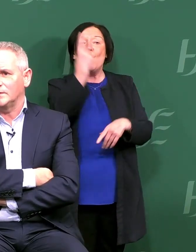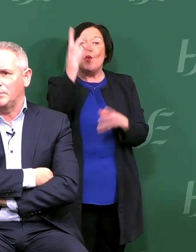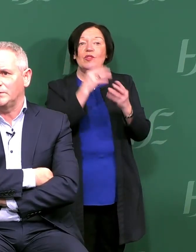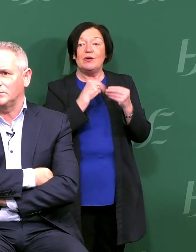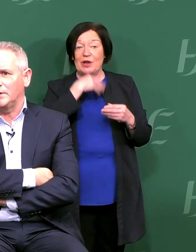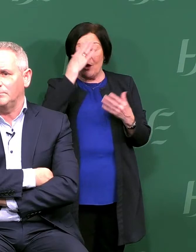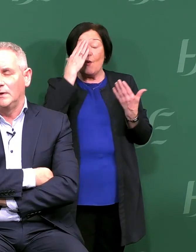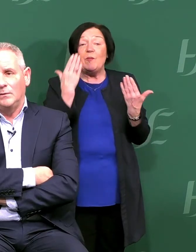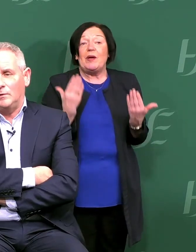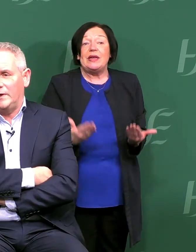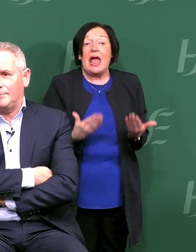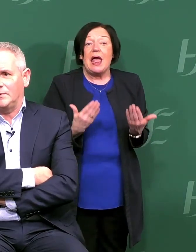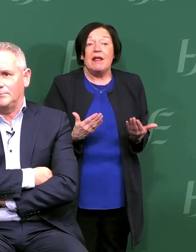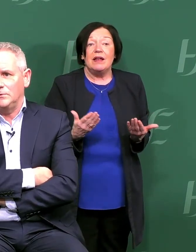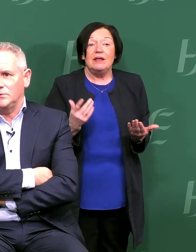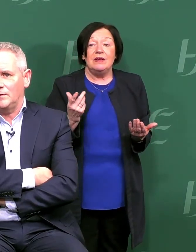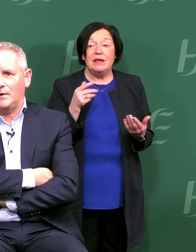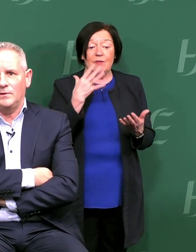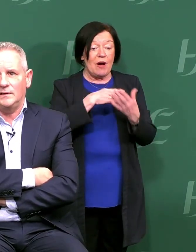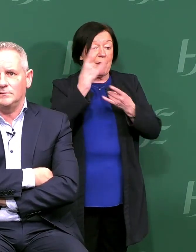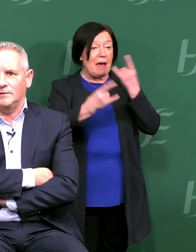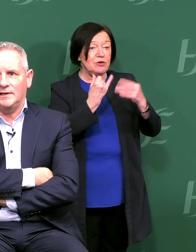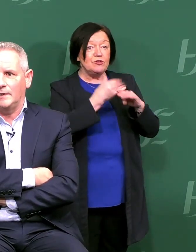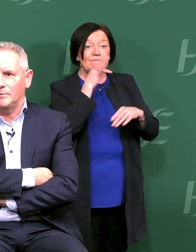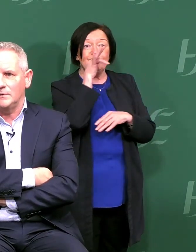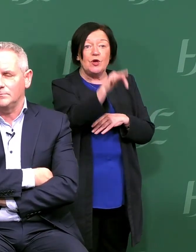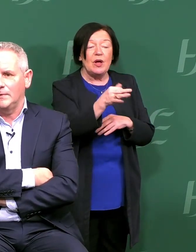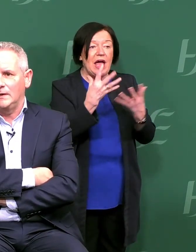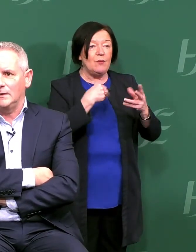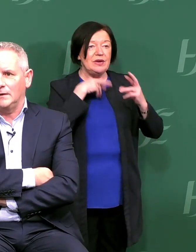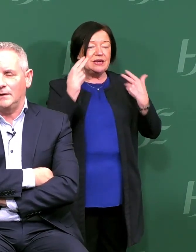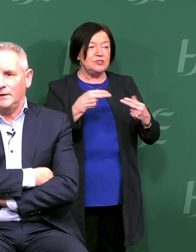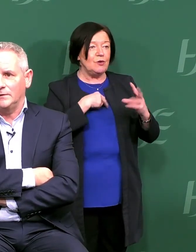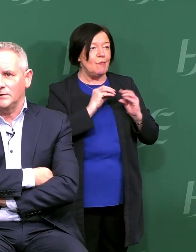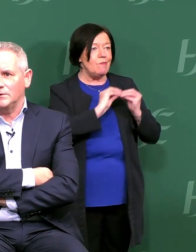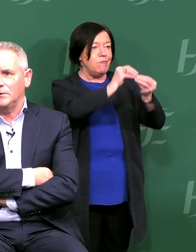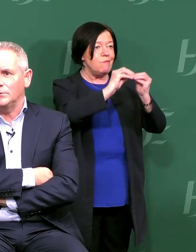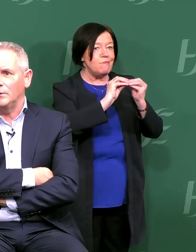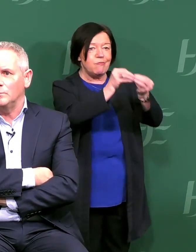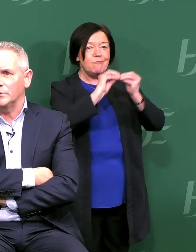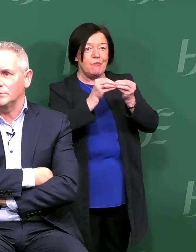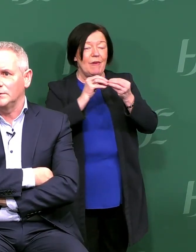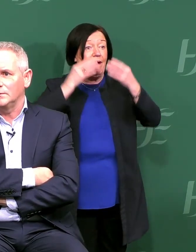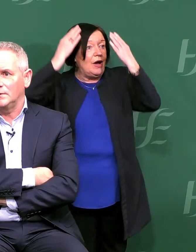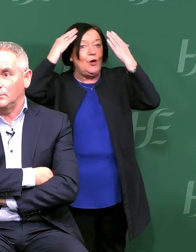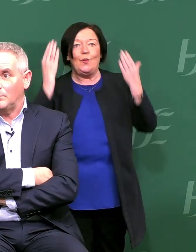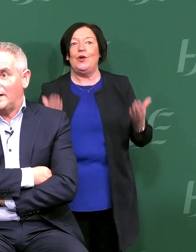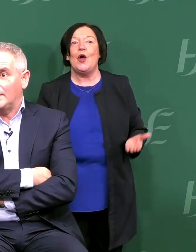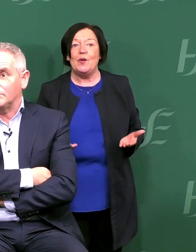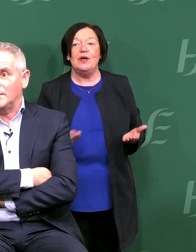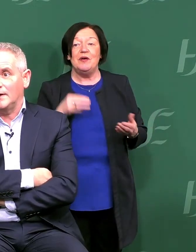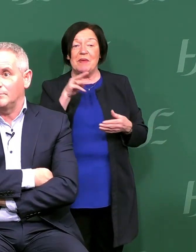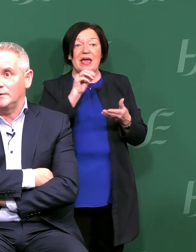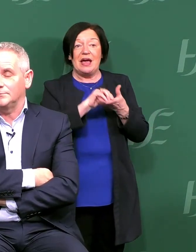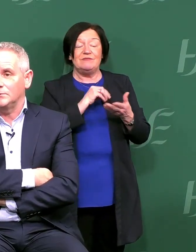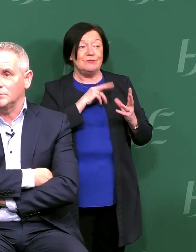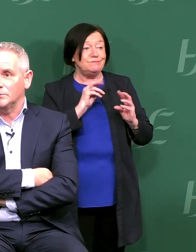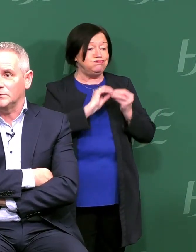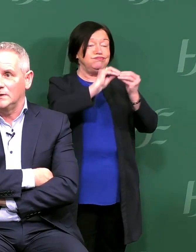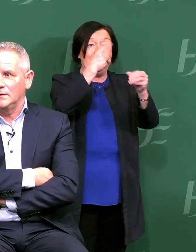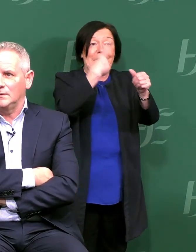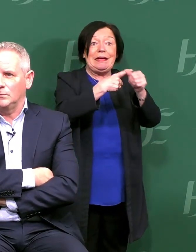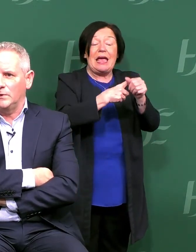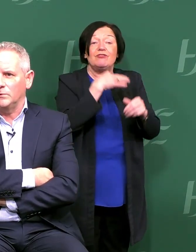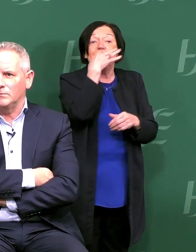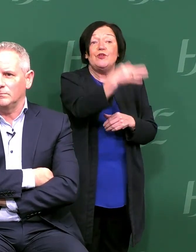we are at this point in time, what might happen in the future, how we need to recalibrate. I certainly don't know, but you know, we may have to recalibrate in the future.